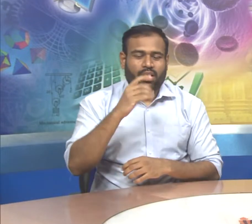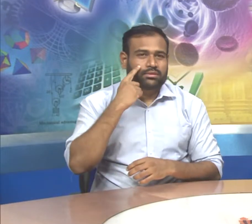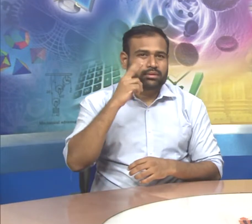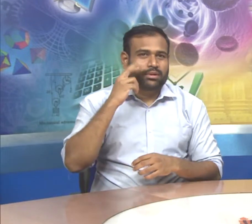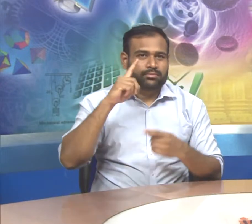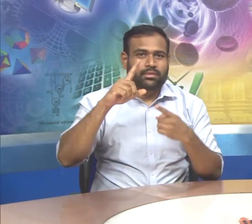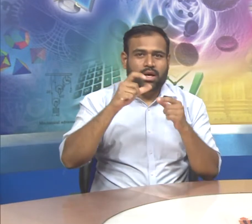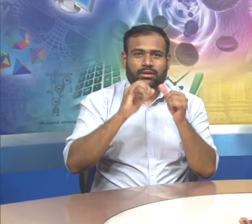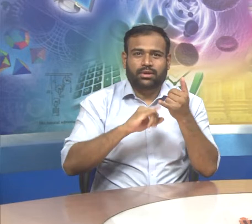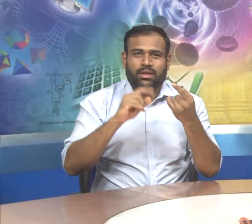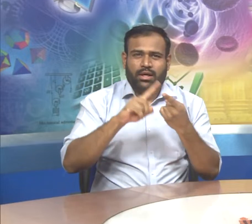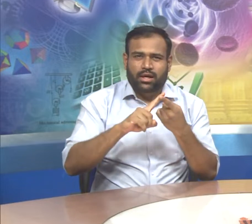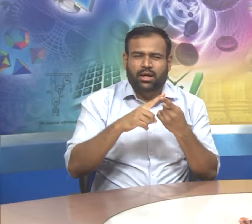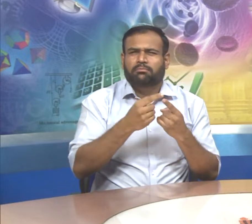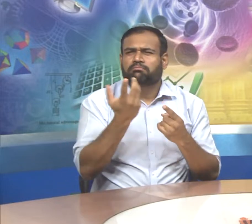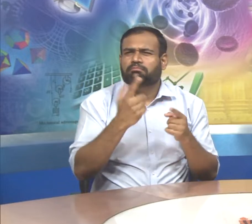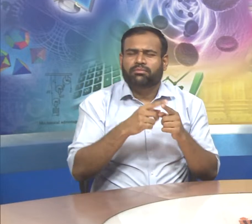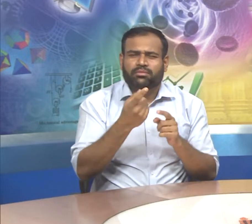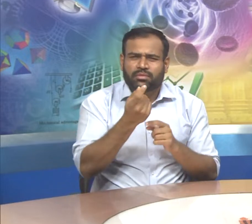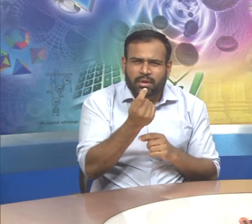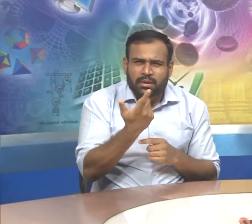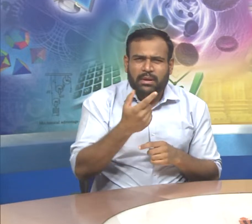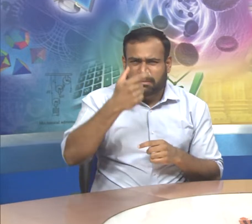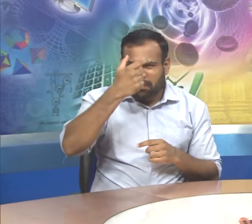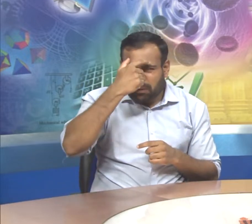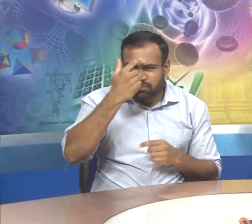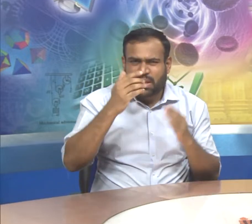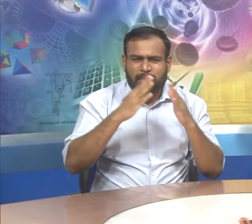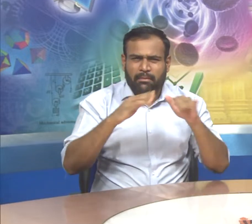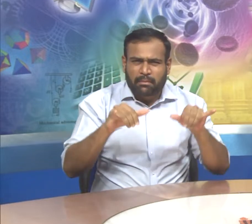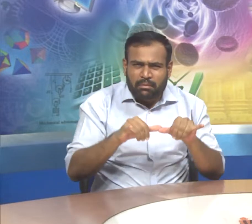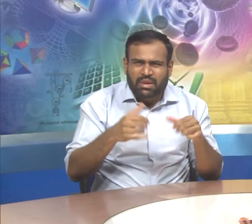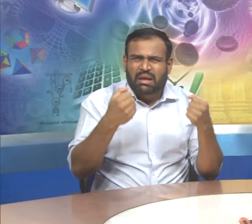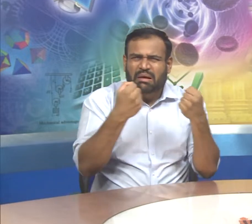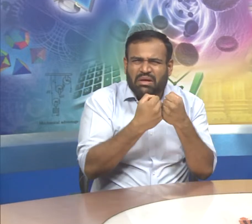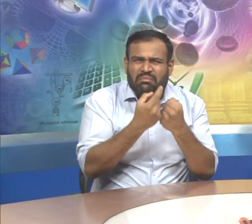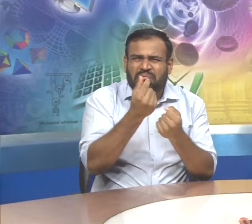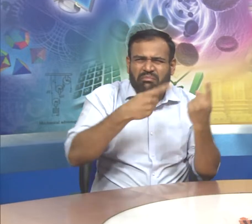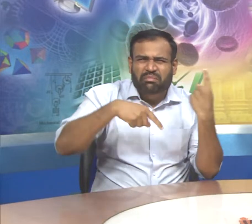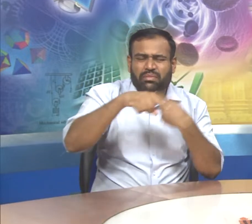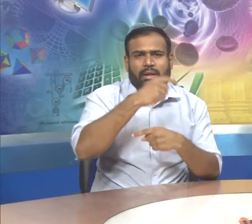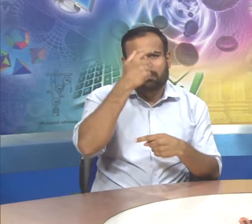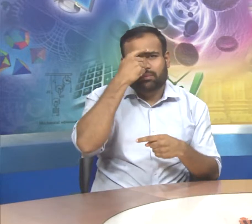Civil cases and criminal cases.